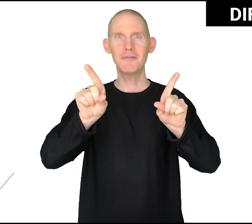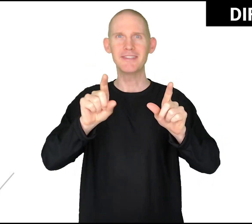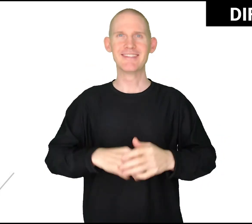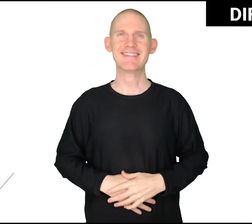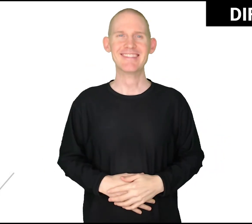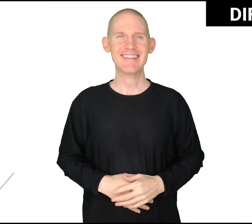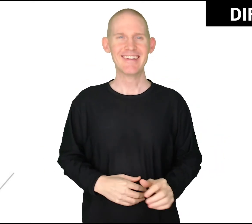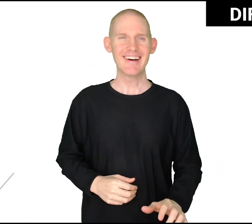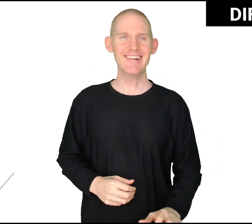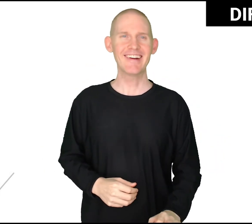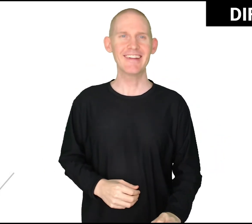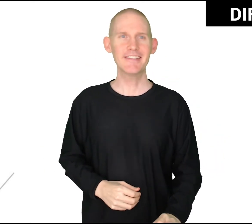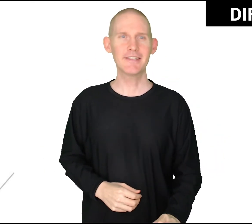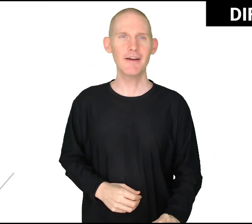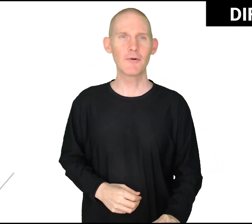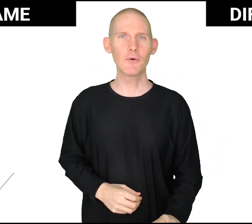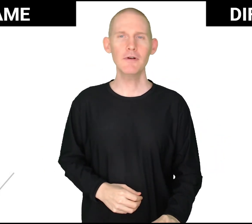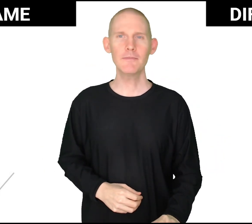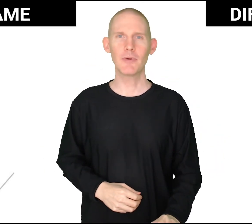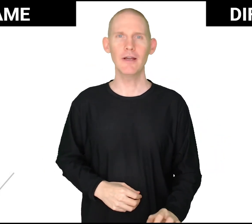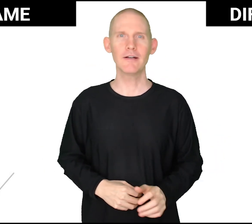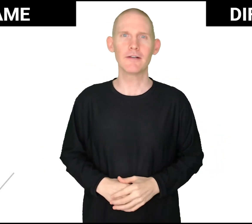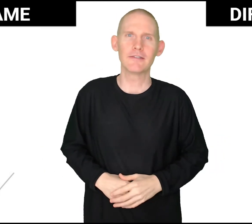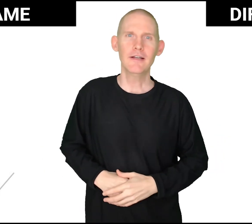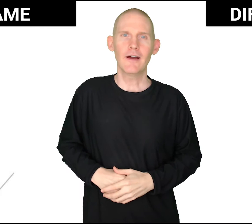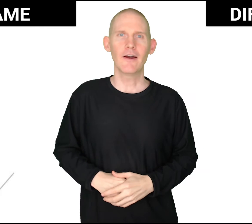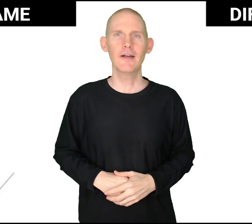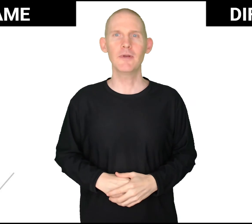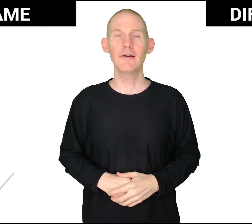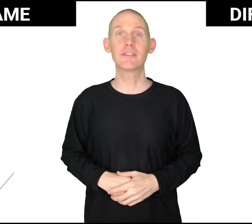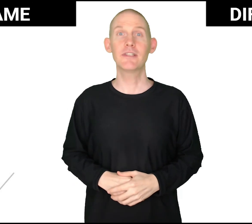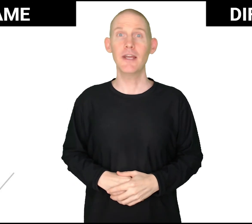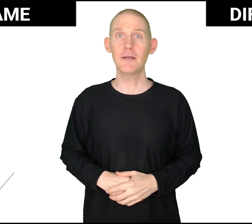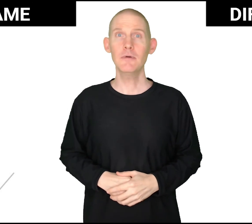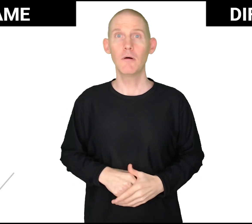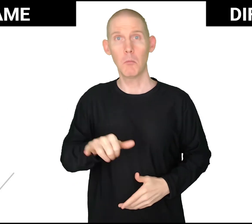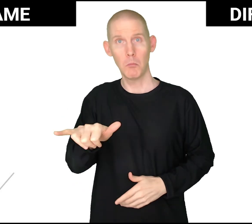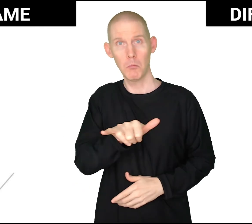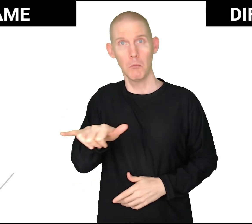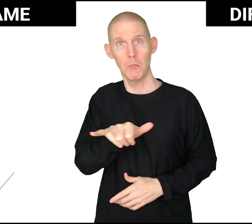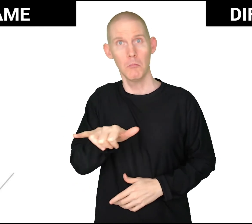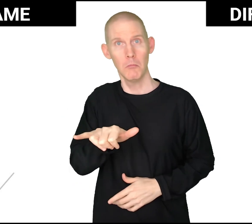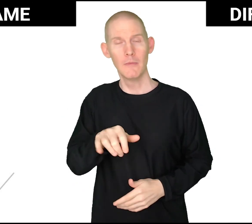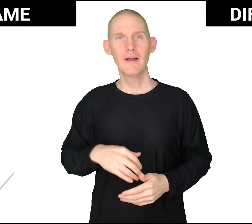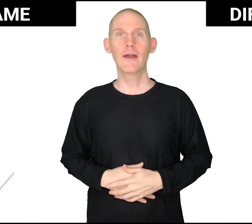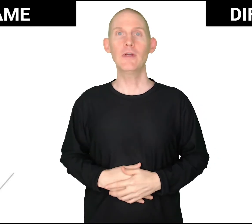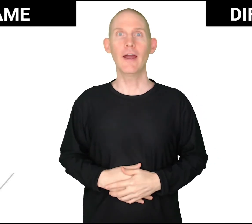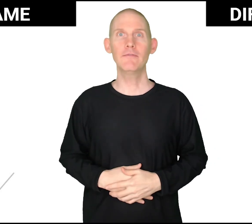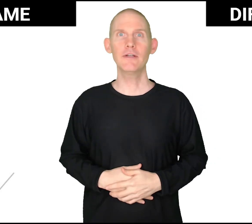Different. All right, let's see our word pairs. All right, we have same and we have